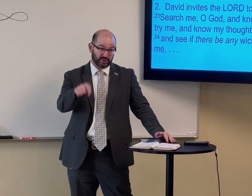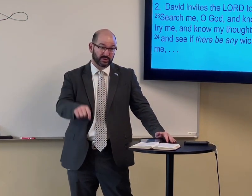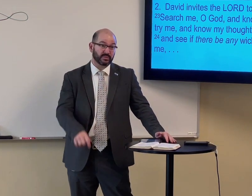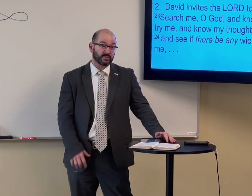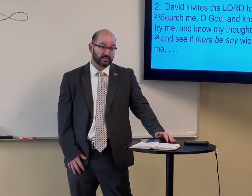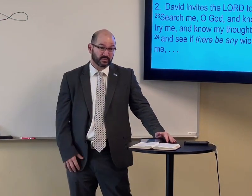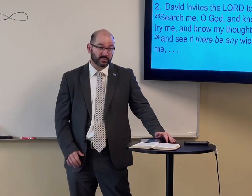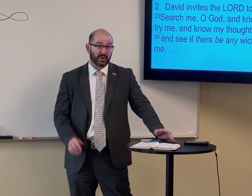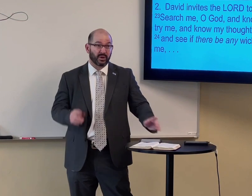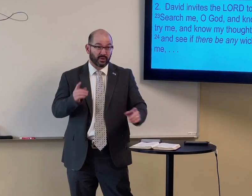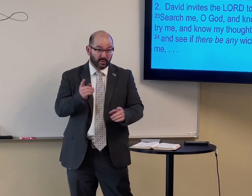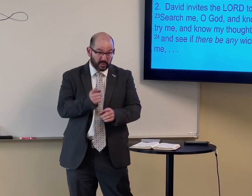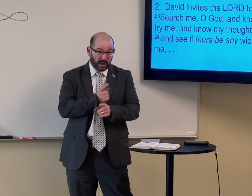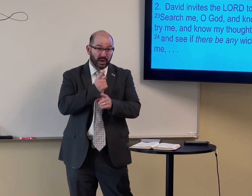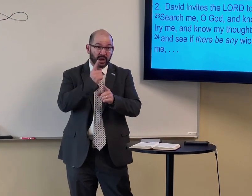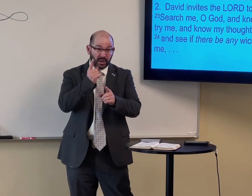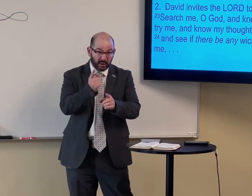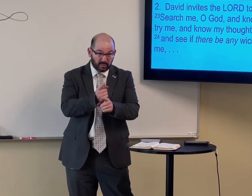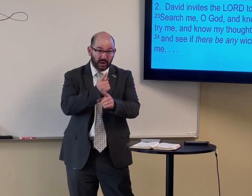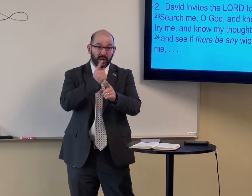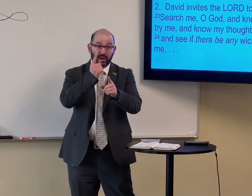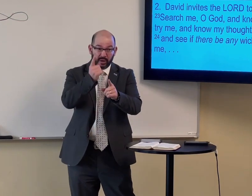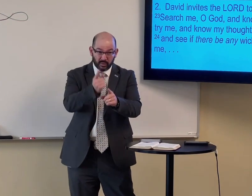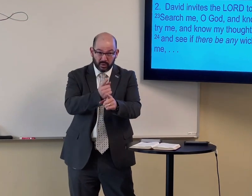We should. Every single day,